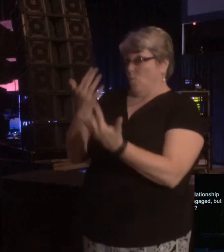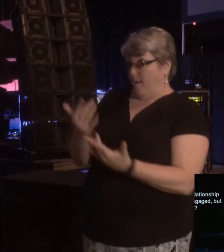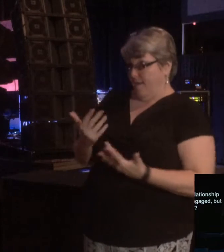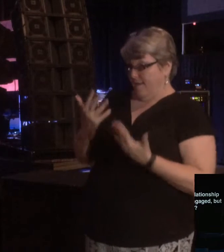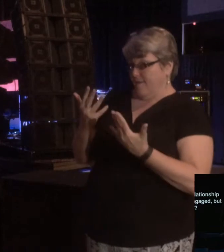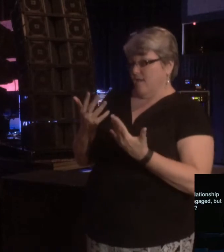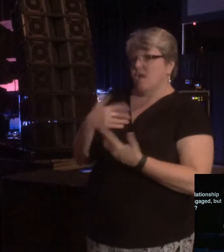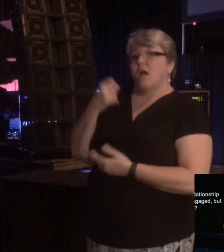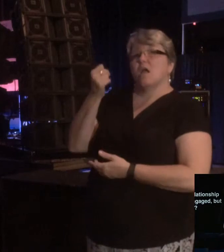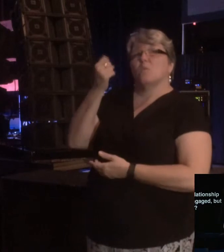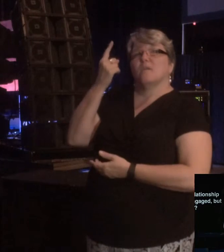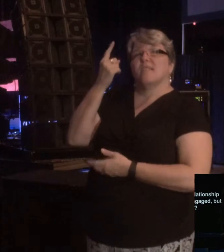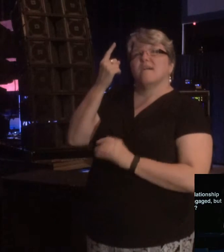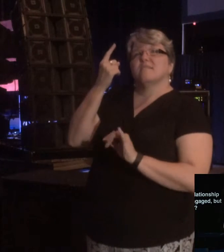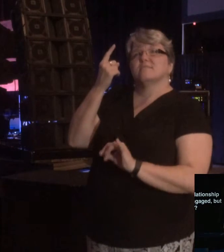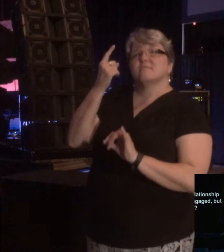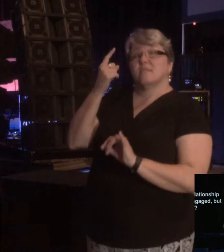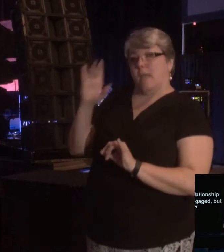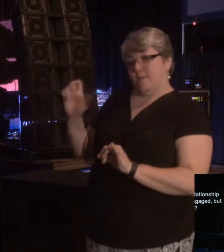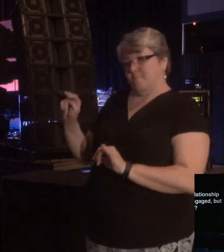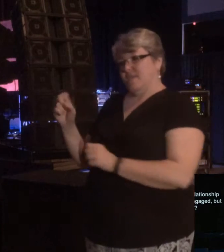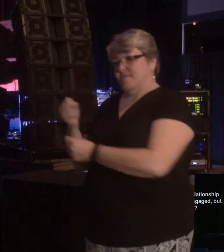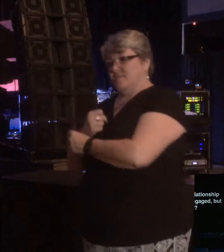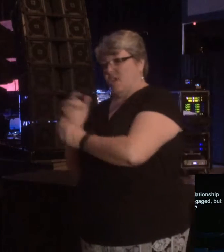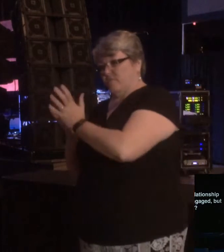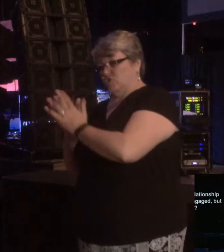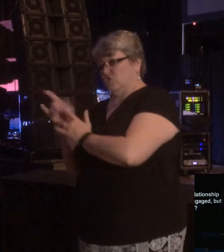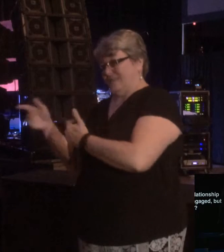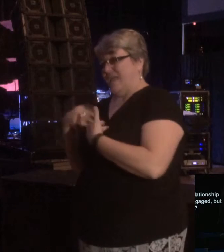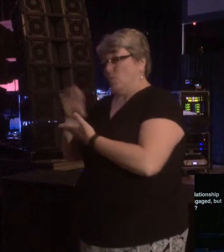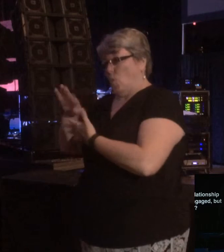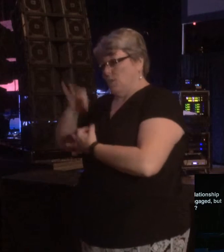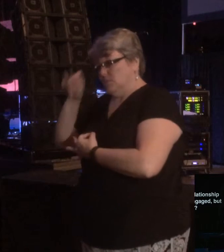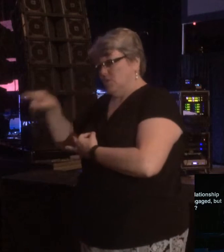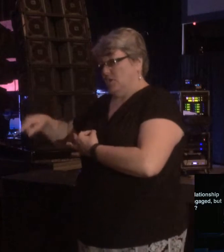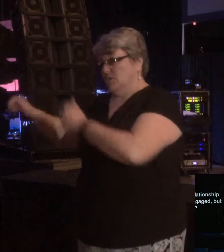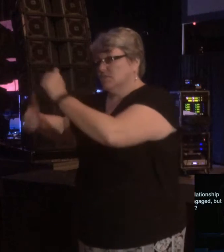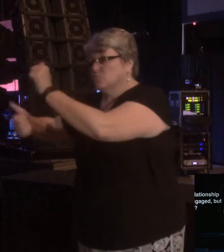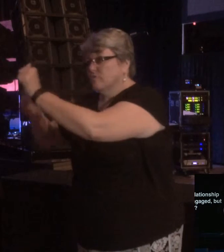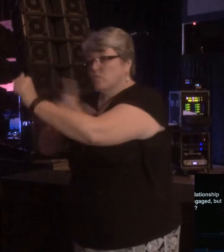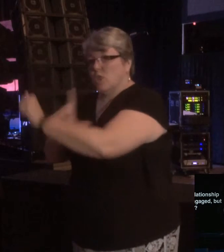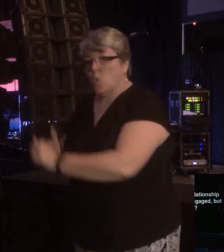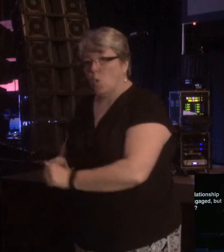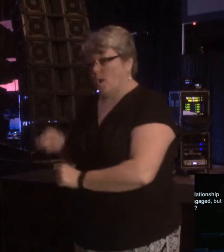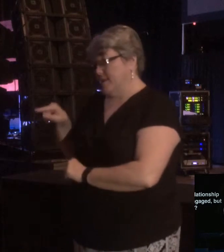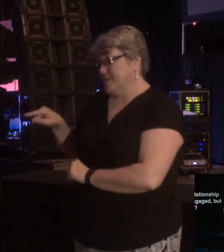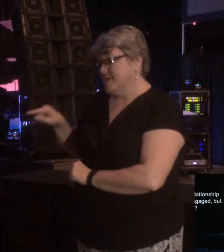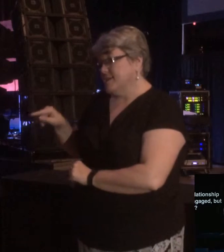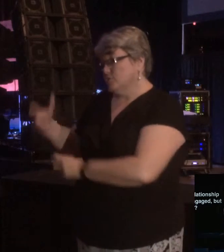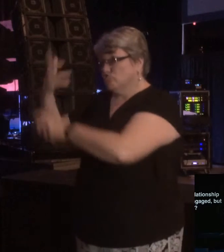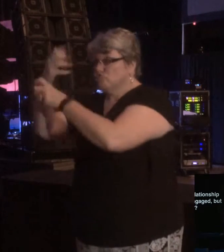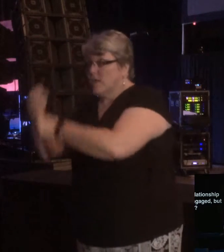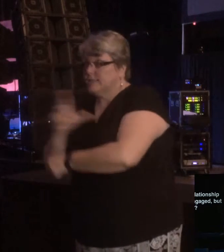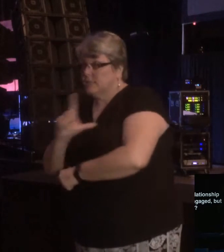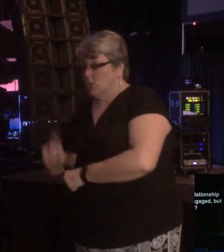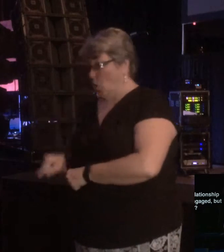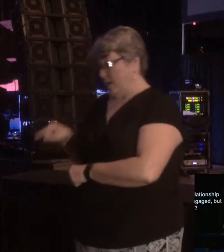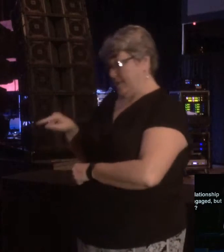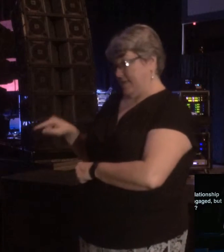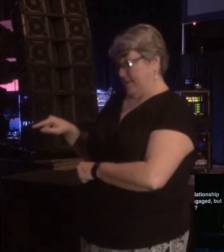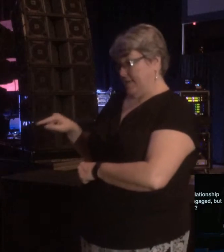felt a little off. You were forcing it. Yeah, we were like forcing this thing long distance just because we loved hanging out when we were together, but it was like we were trying to make it